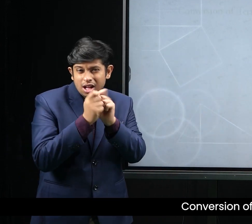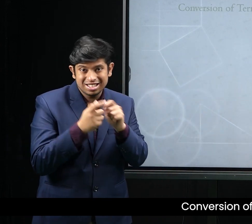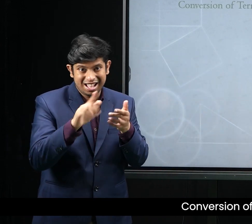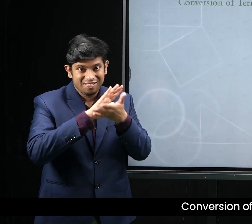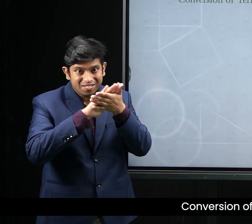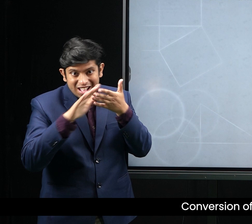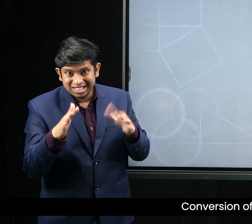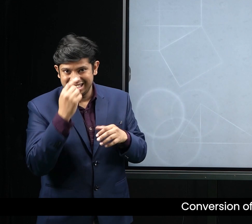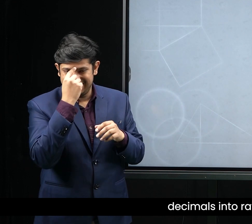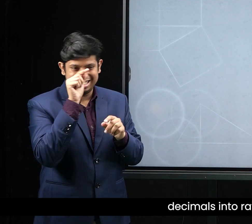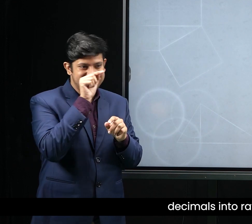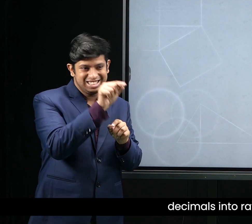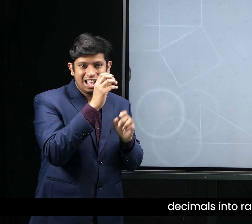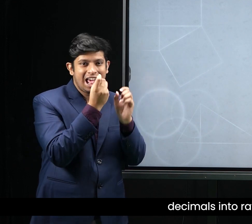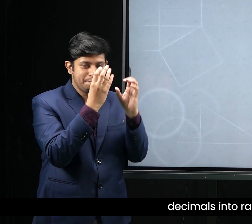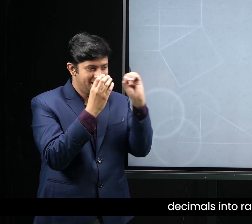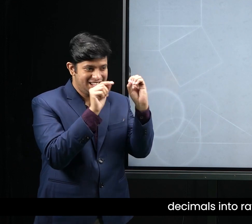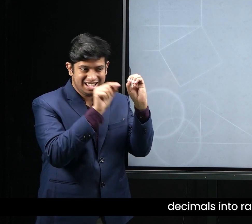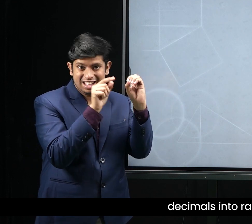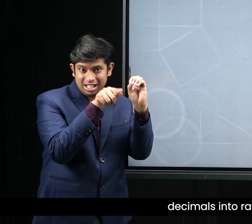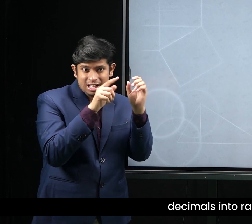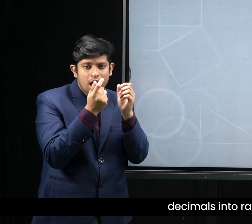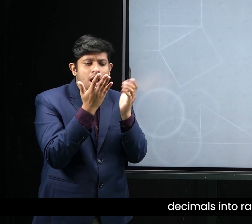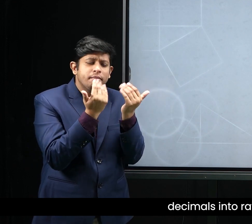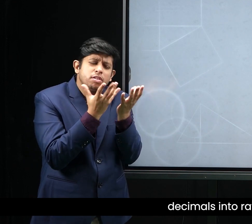Conversion of terminating decimals into rational numbers.